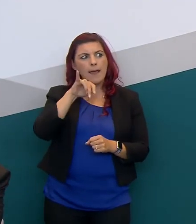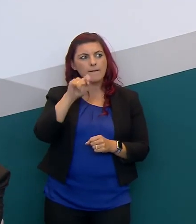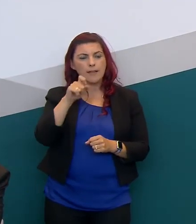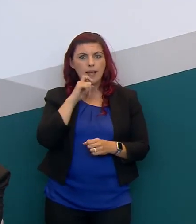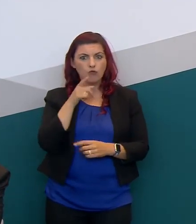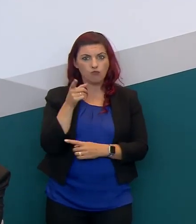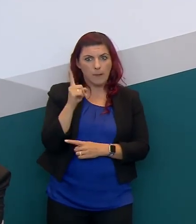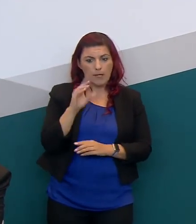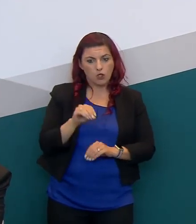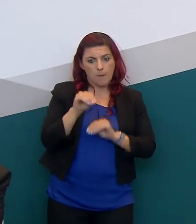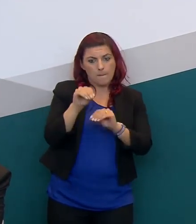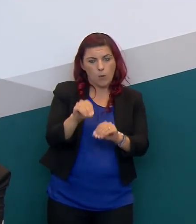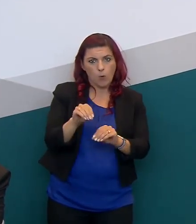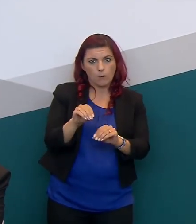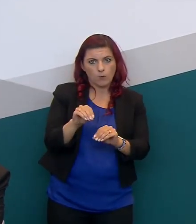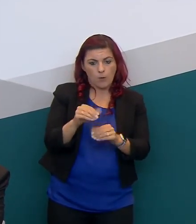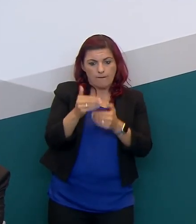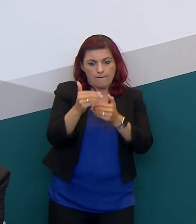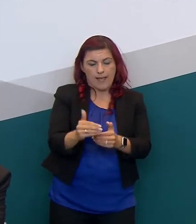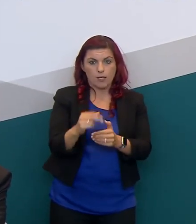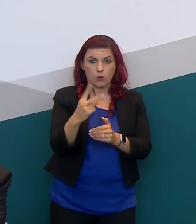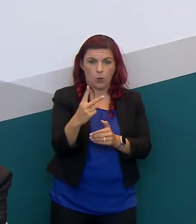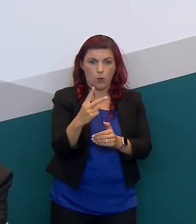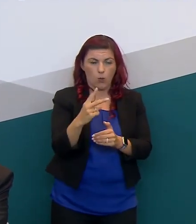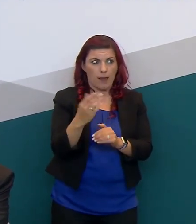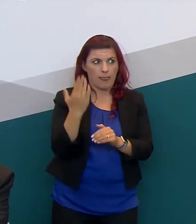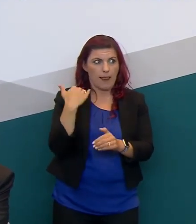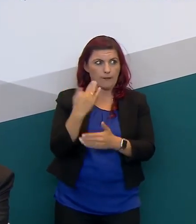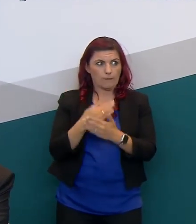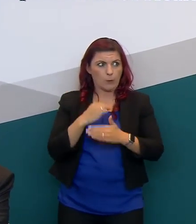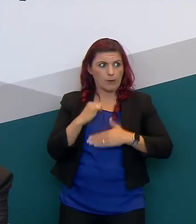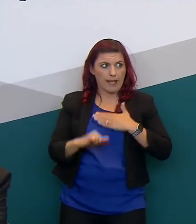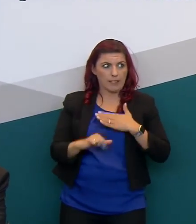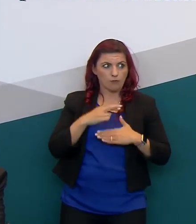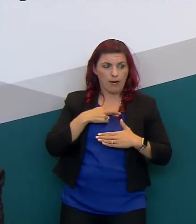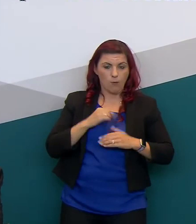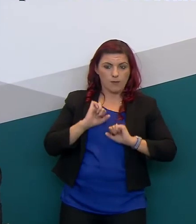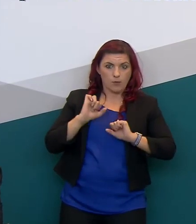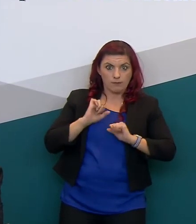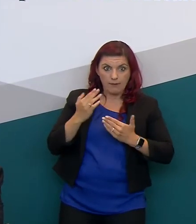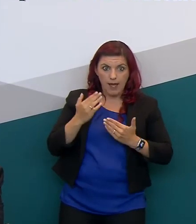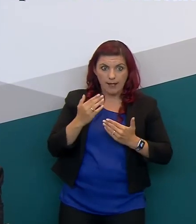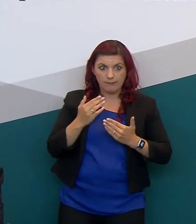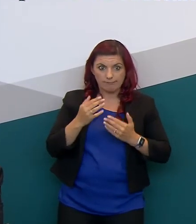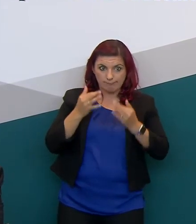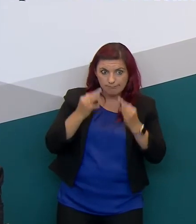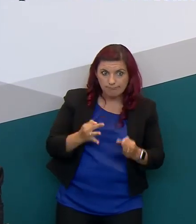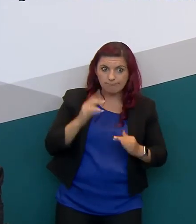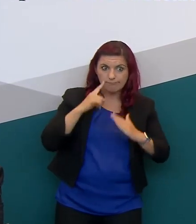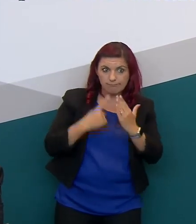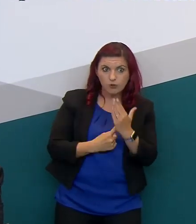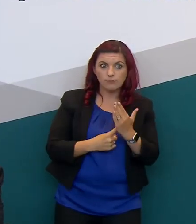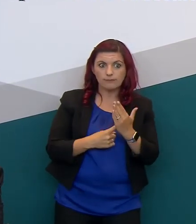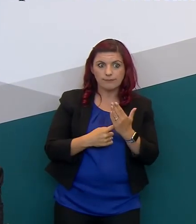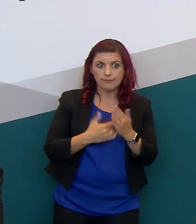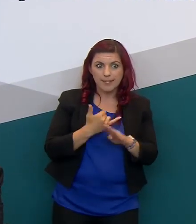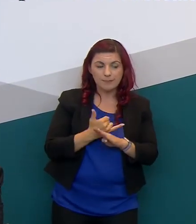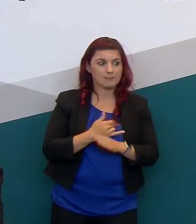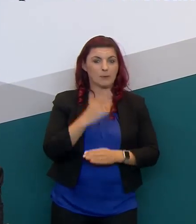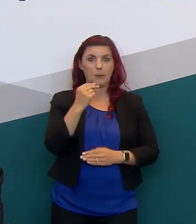about moving to phase 2, as we've heard for the last number of days, that we're very much on course for that. Has there been any second thoughts at this point, or still